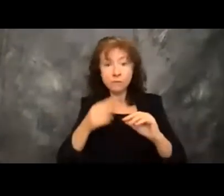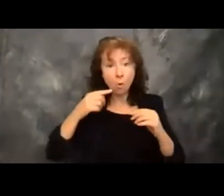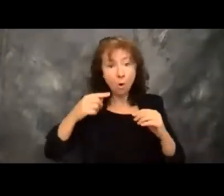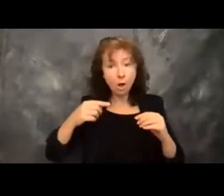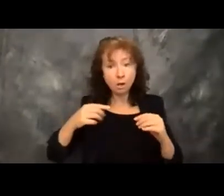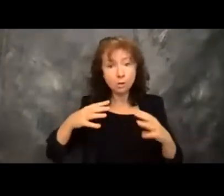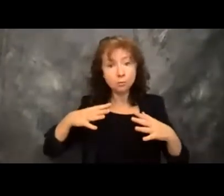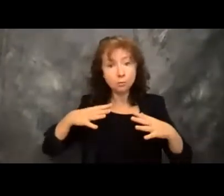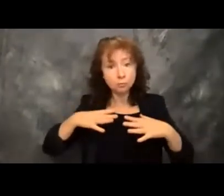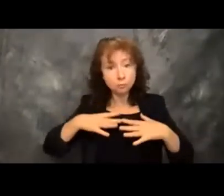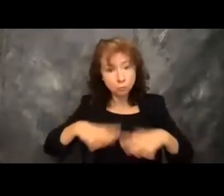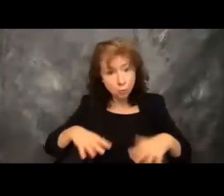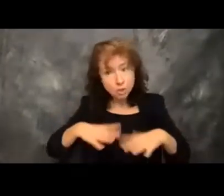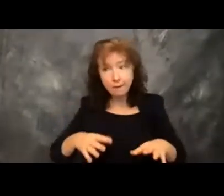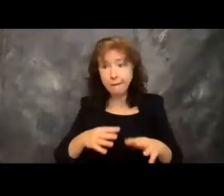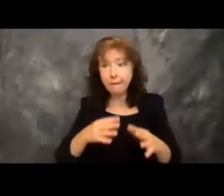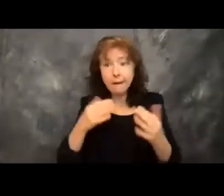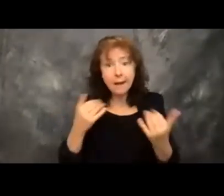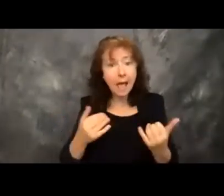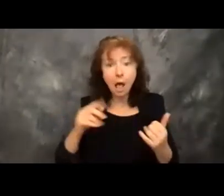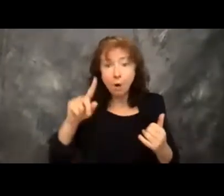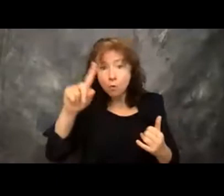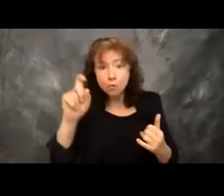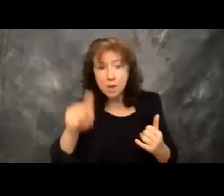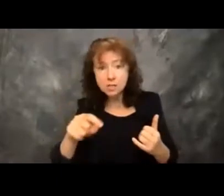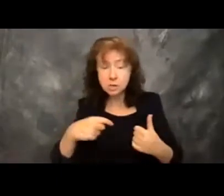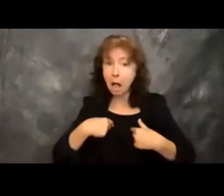be happy to answer them.